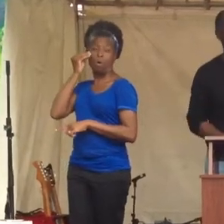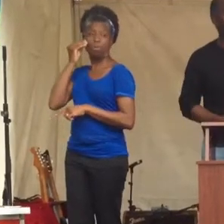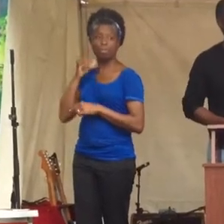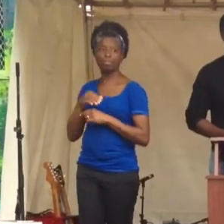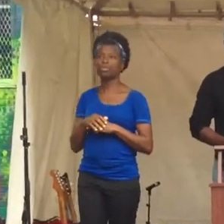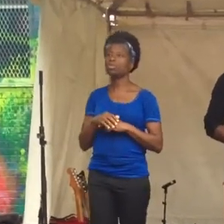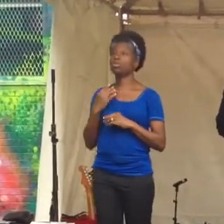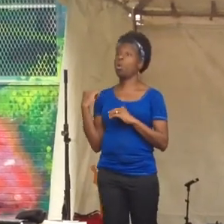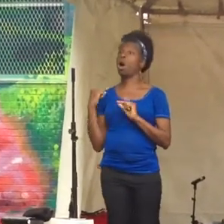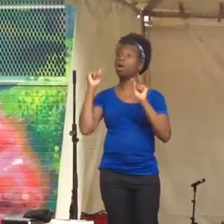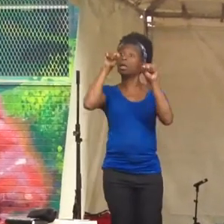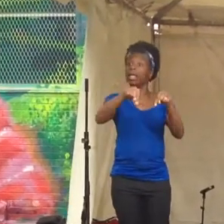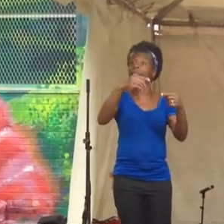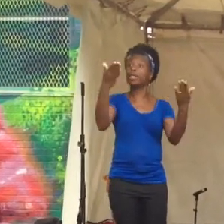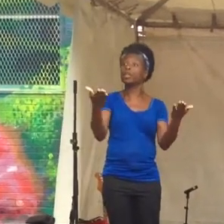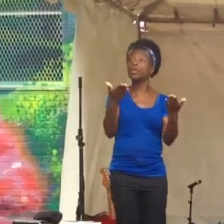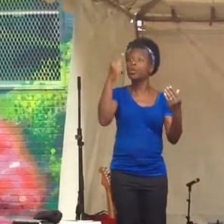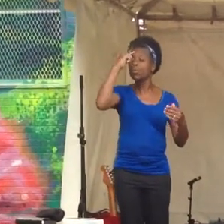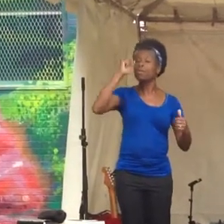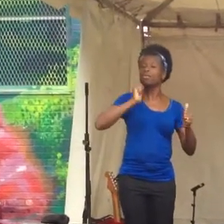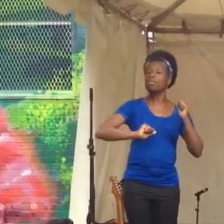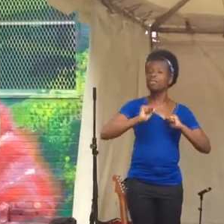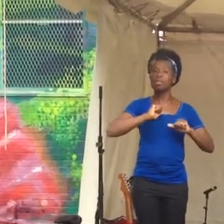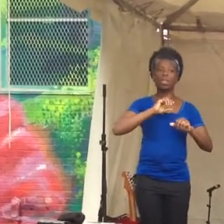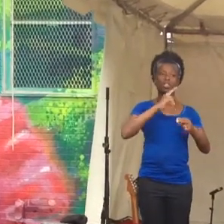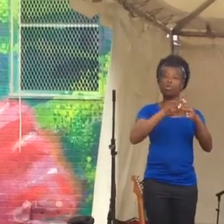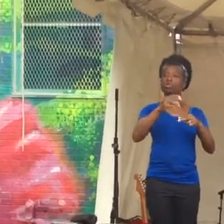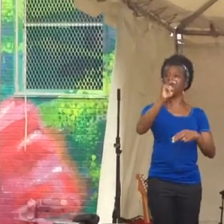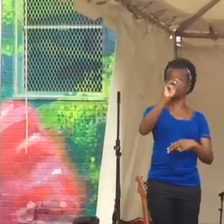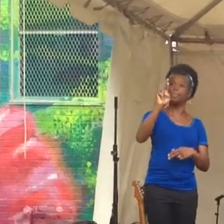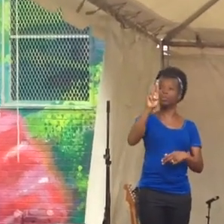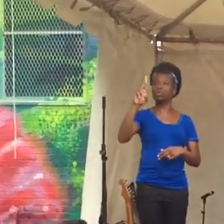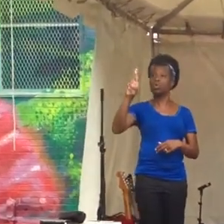Canada with a play titled Called Mr. Robeson.